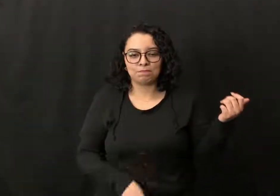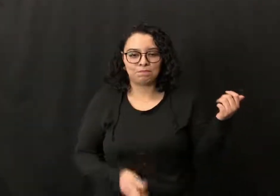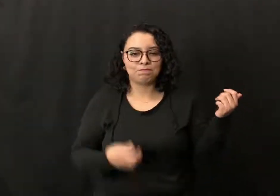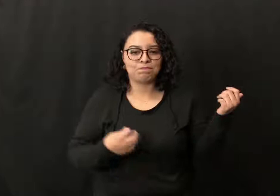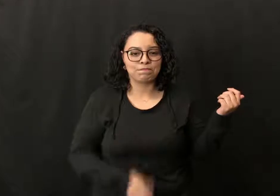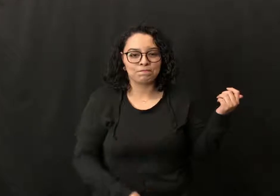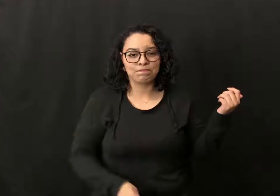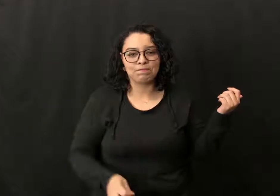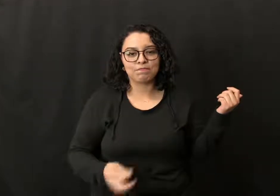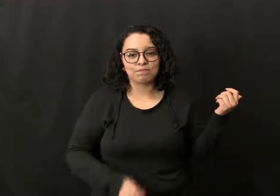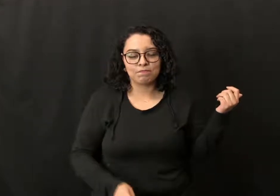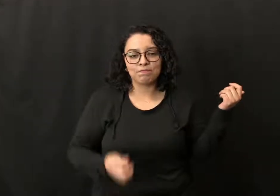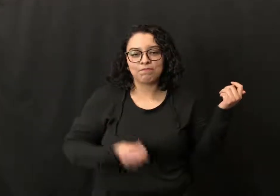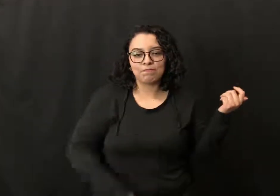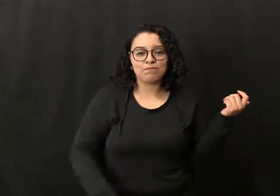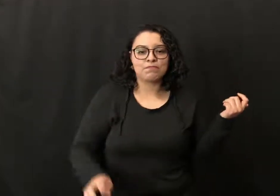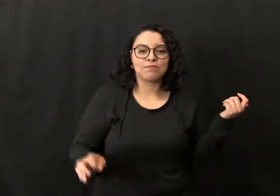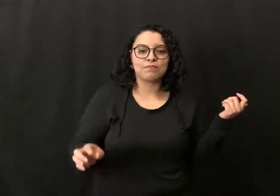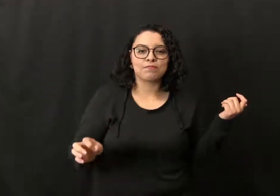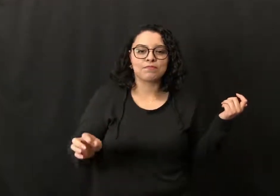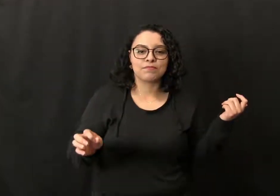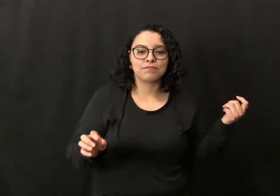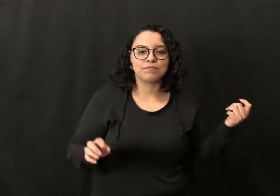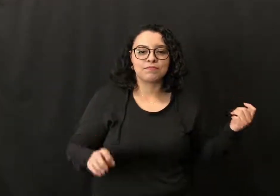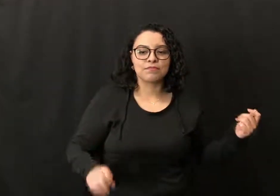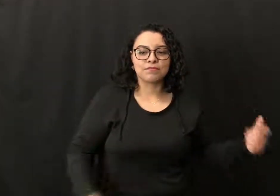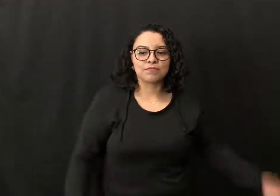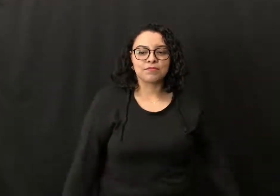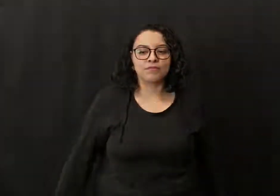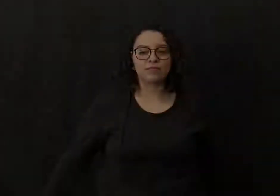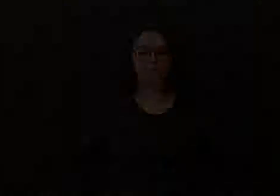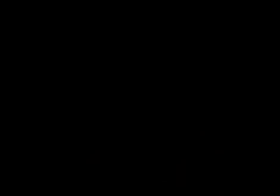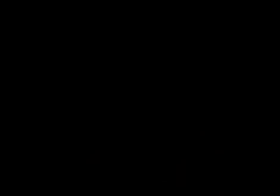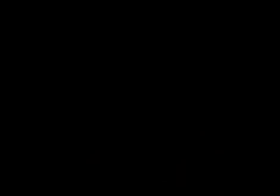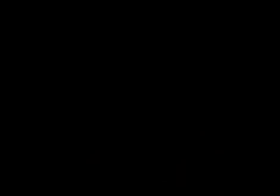Veld m vc